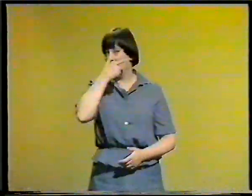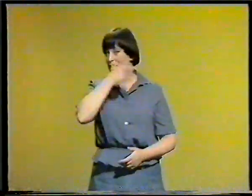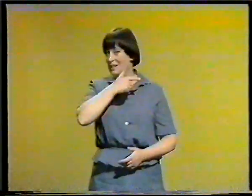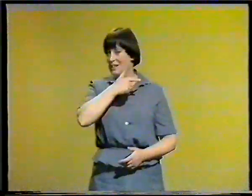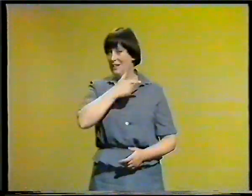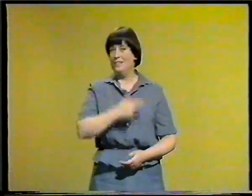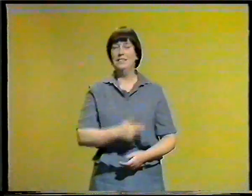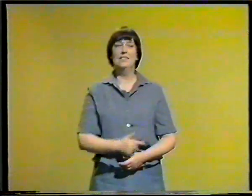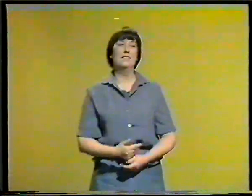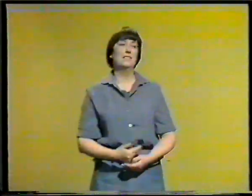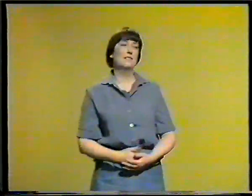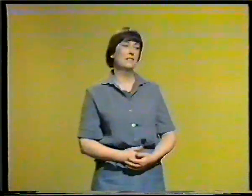lucky,